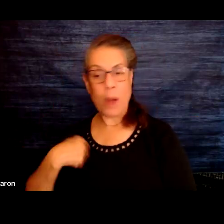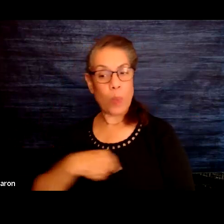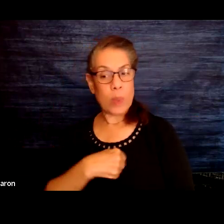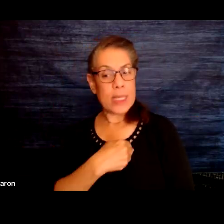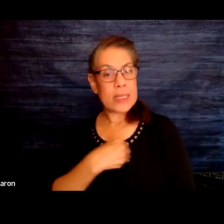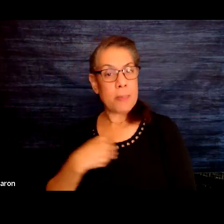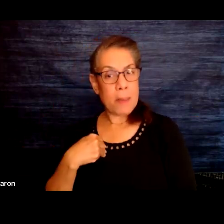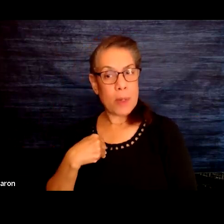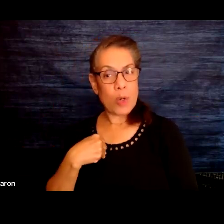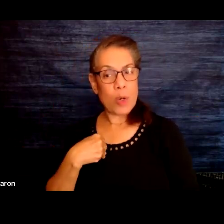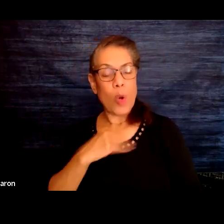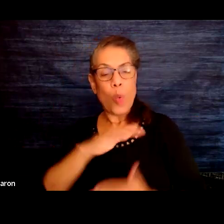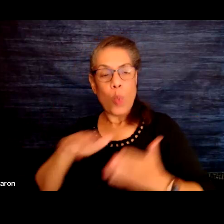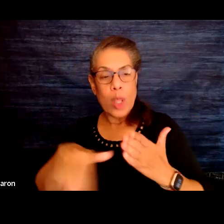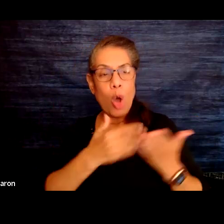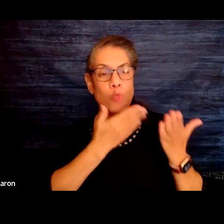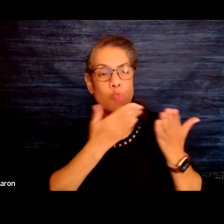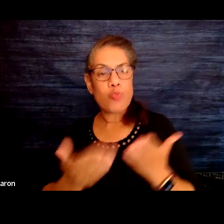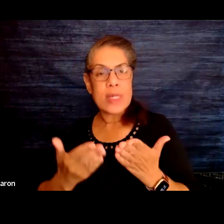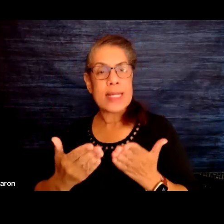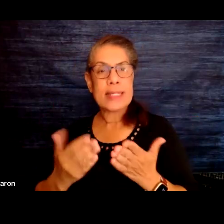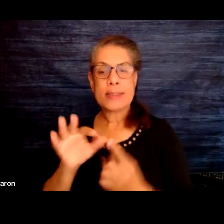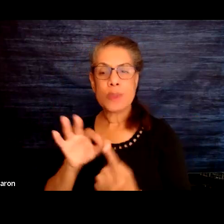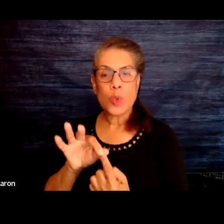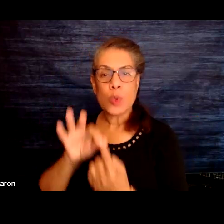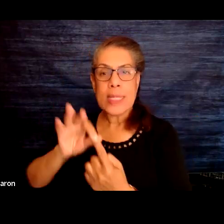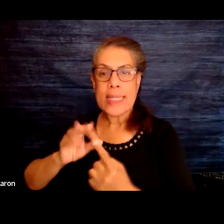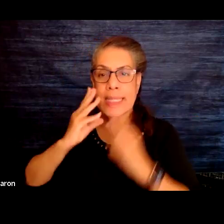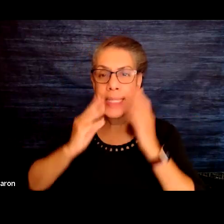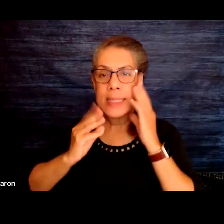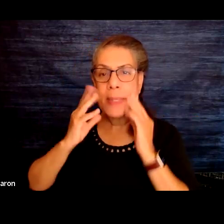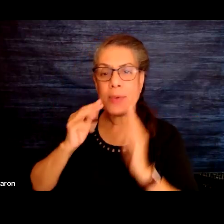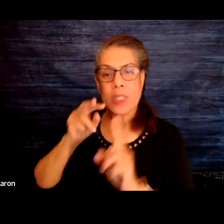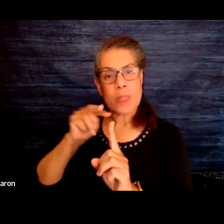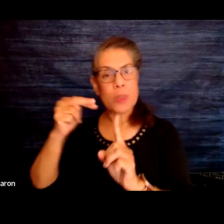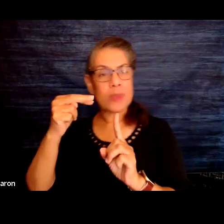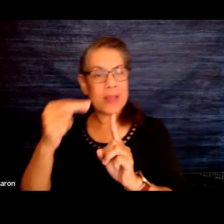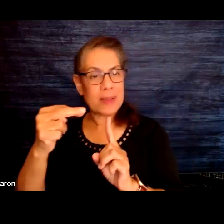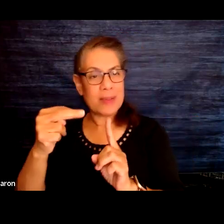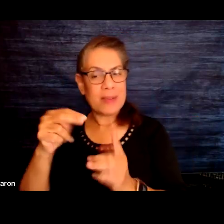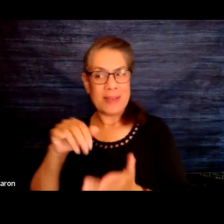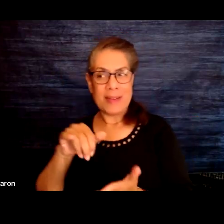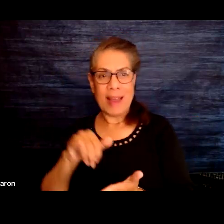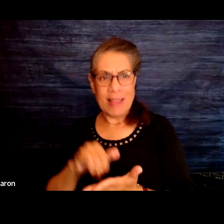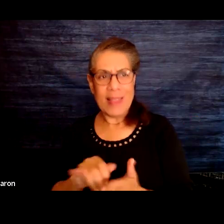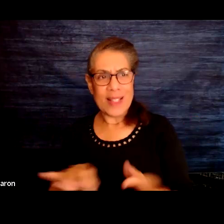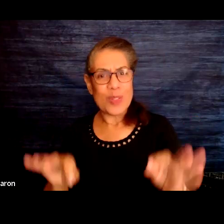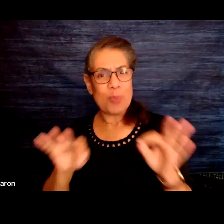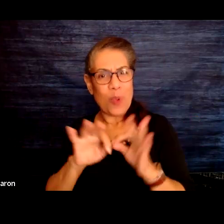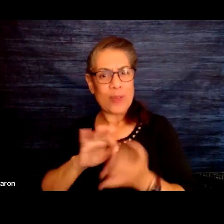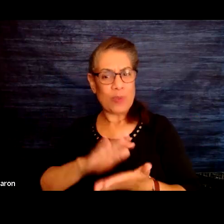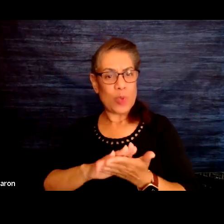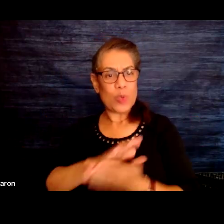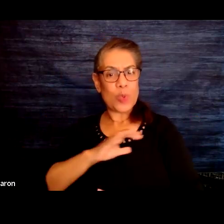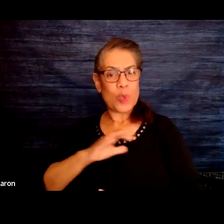unique experiences to the table, right? And that's the beauty of us working together as a committee, because we all bring different perspectives and different